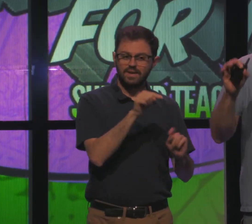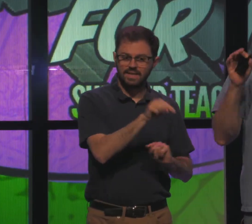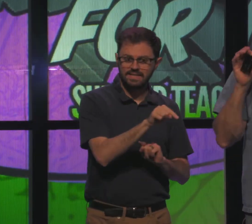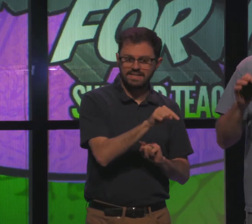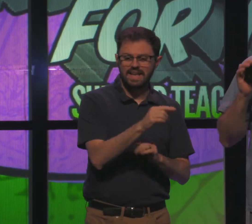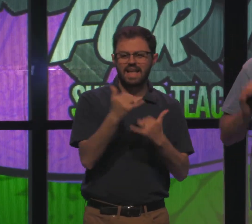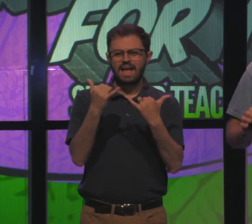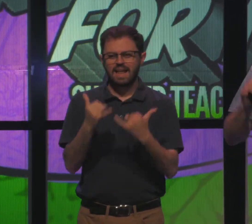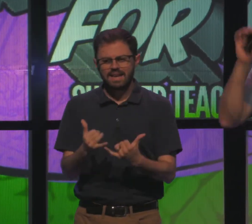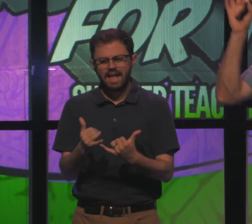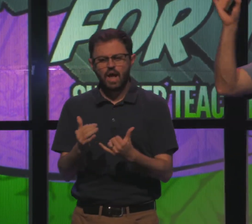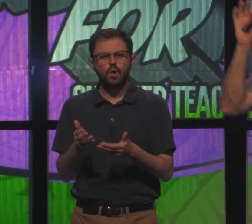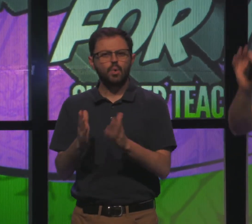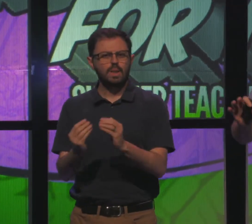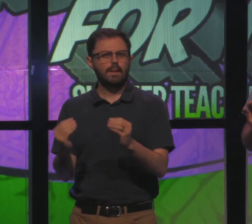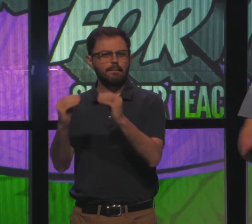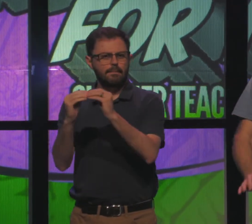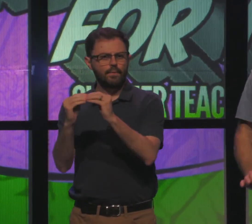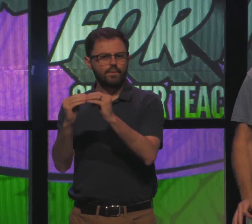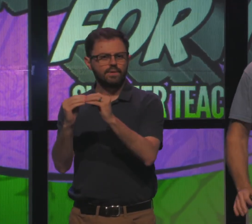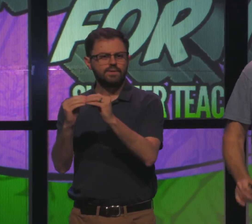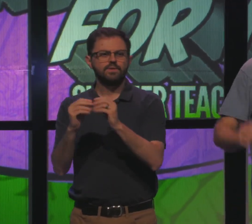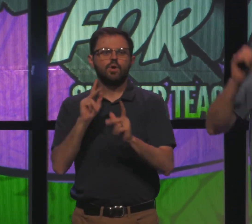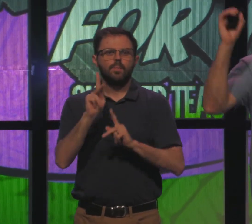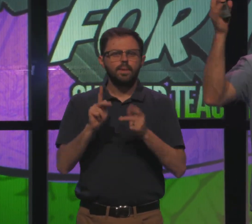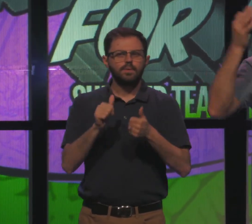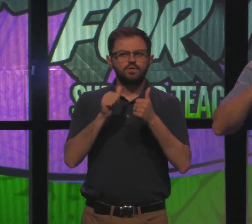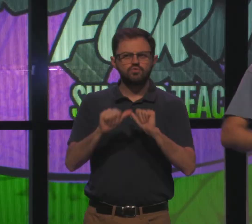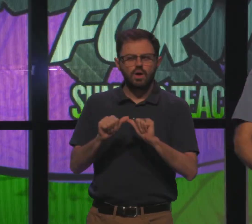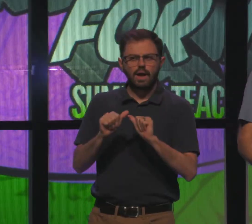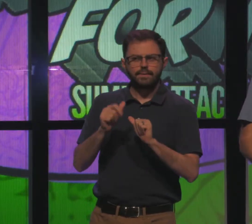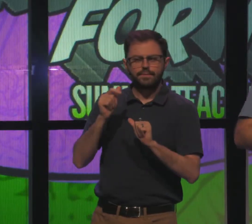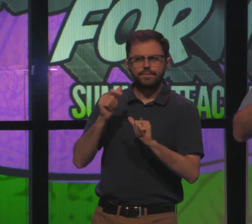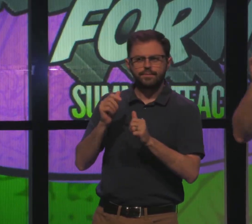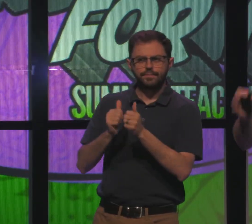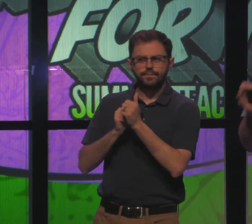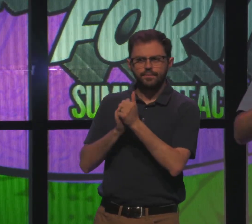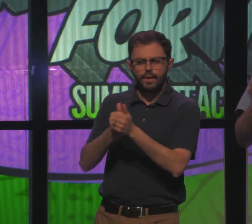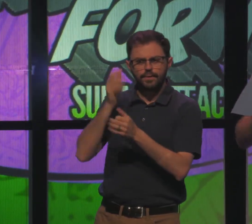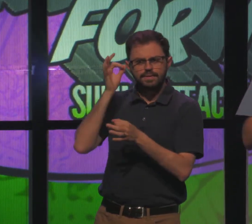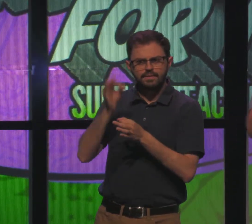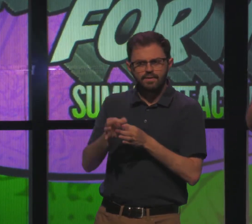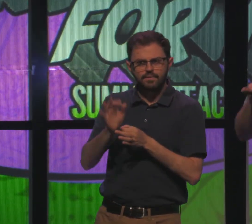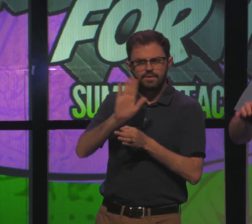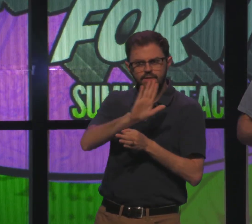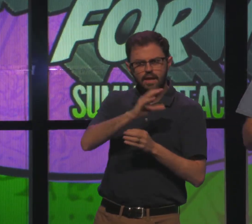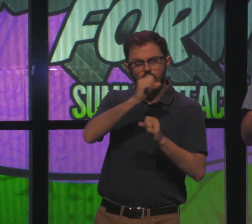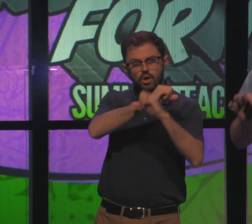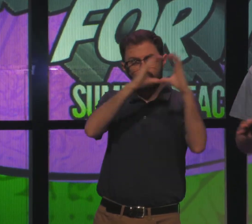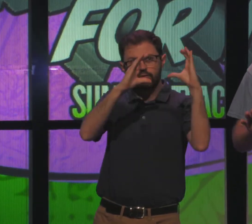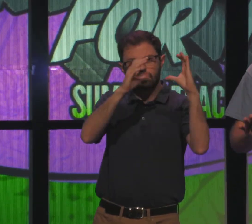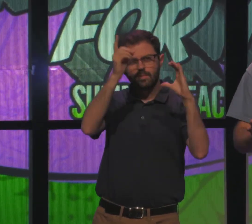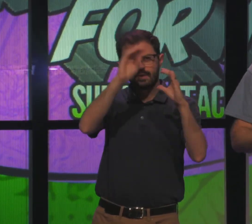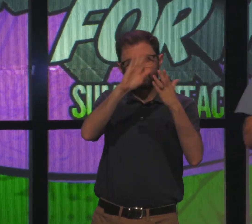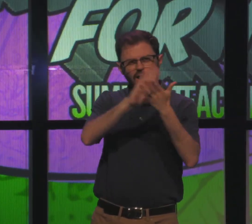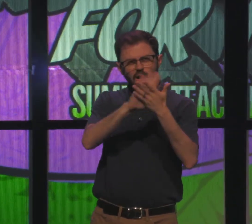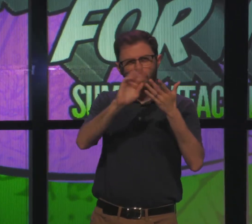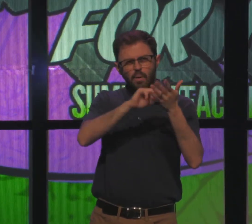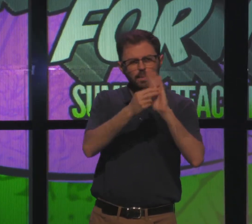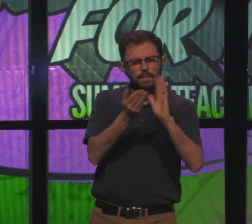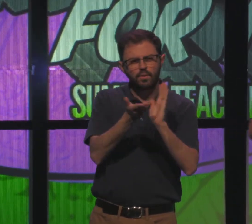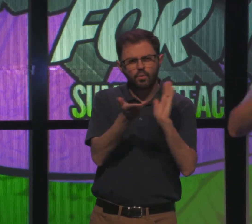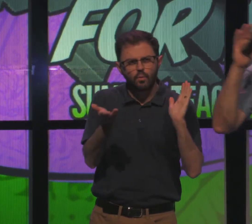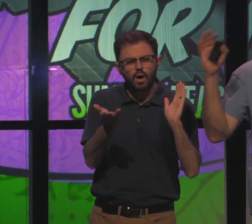who were trying to live faithful to their understanding of the divine, using the divine to explain their kind of boundary markers, there's